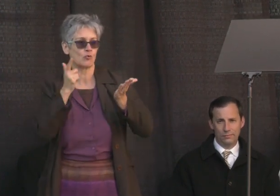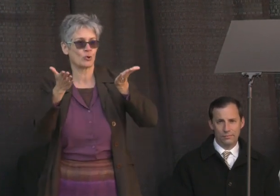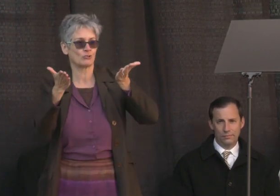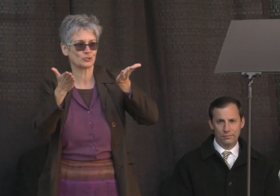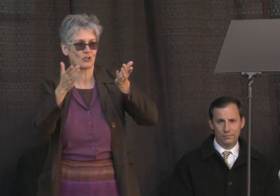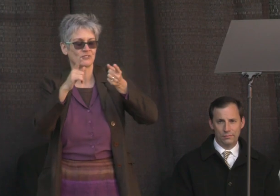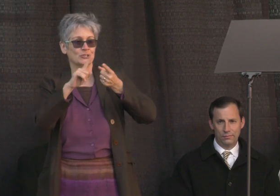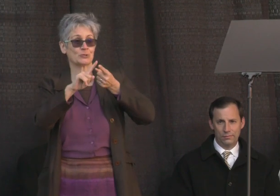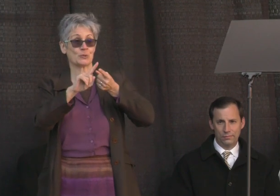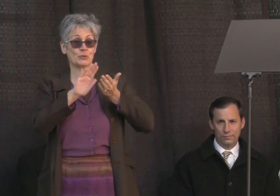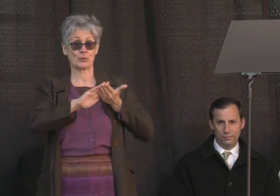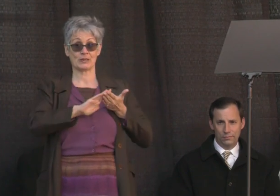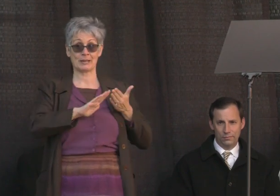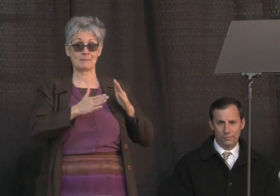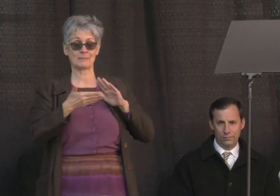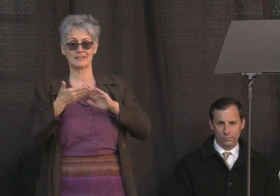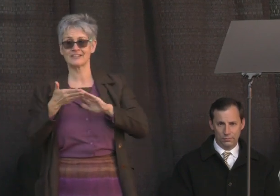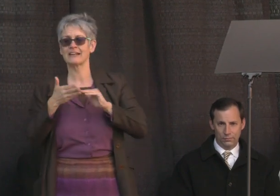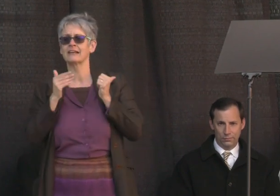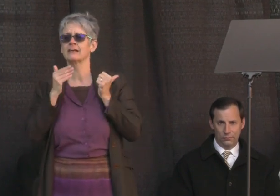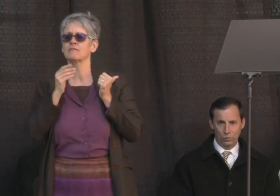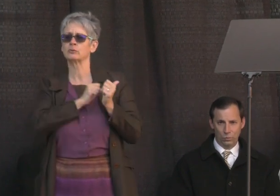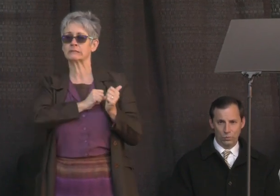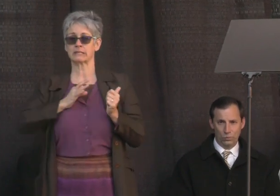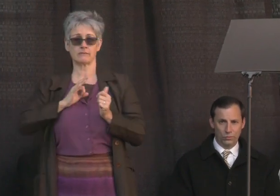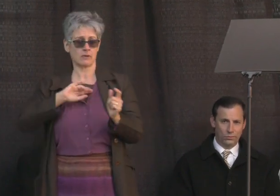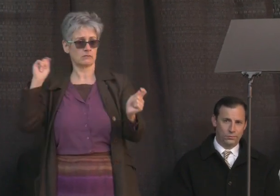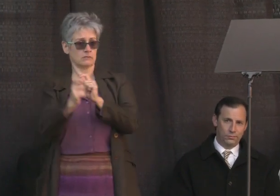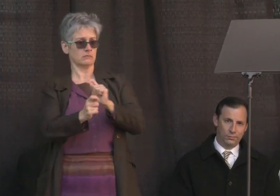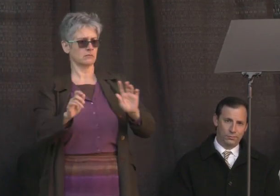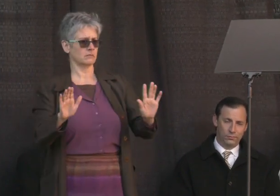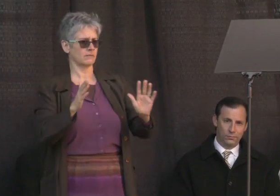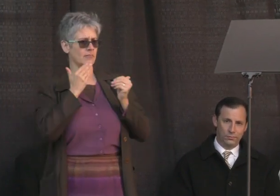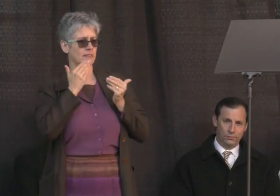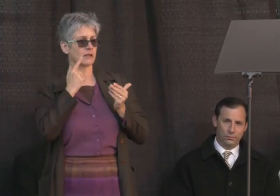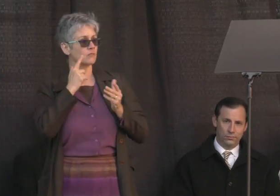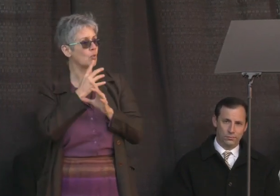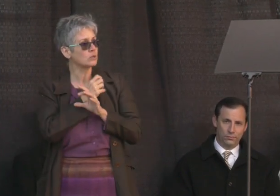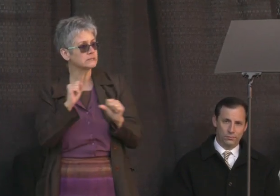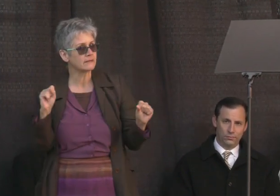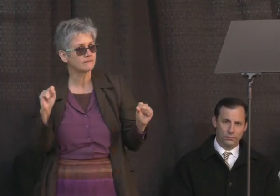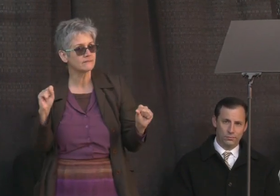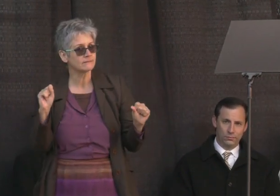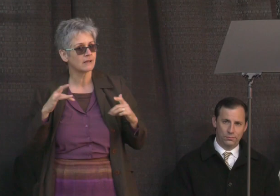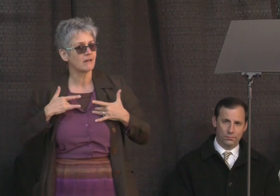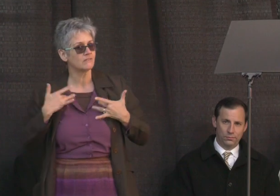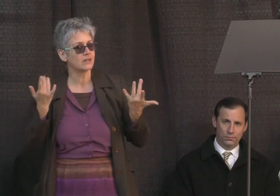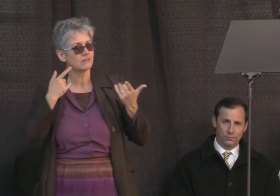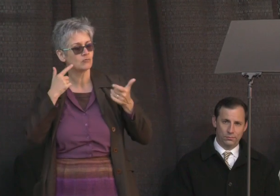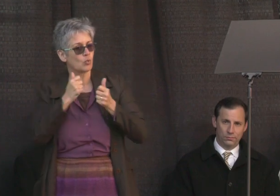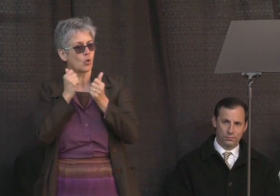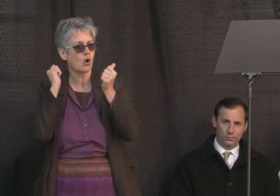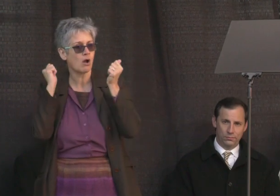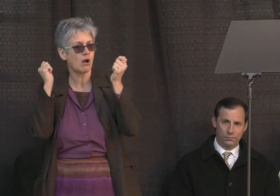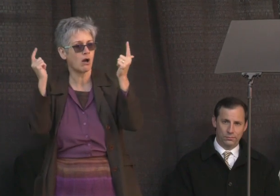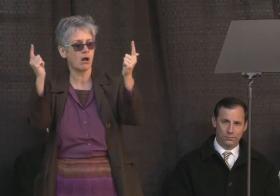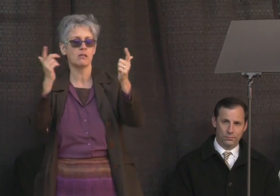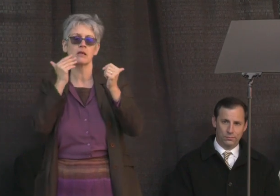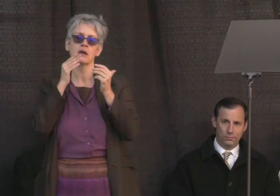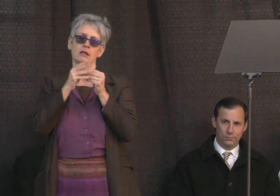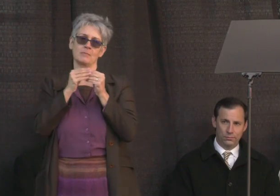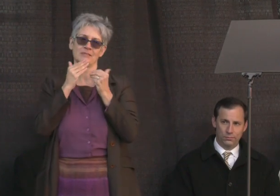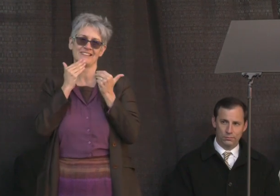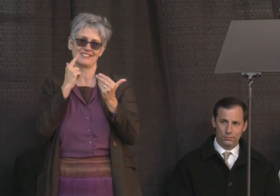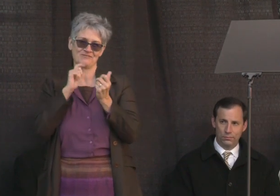our amazing city staff, thank you for being so quick to pivot and make a safe event for everybody. And Columbia, thank you for believing in me.